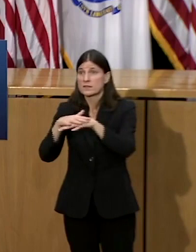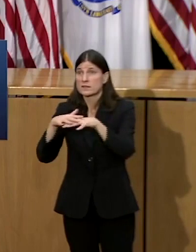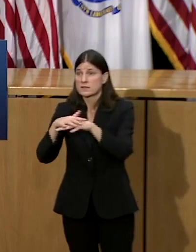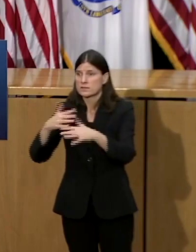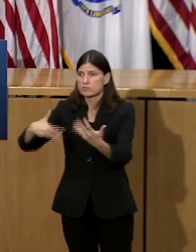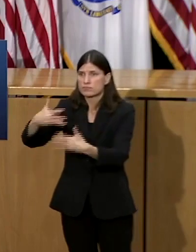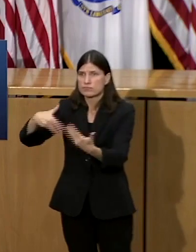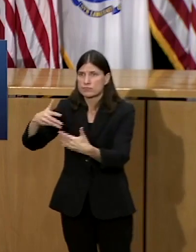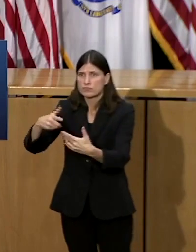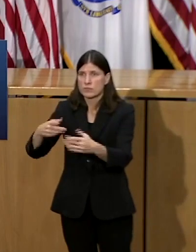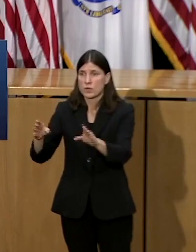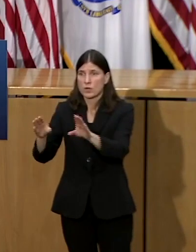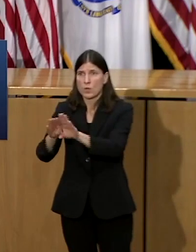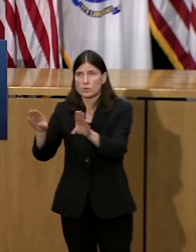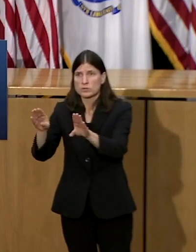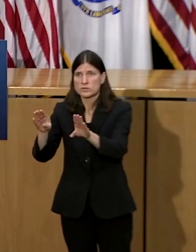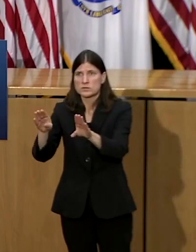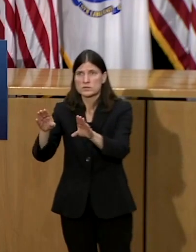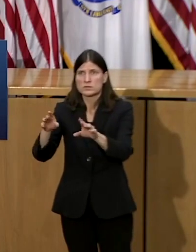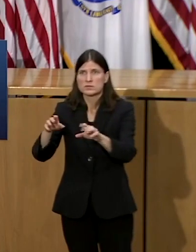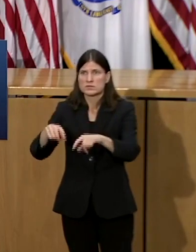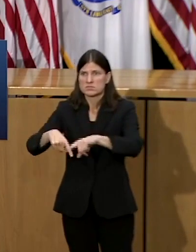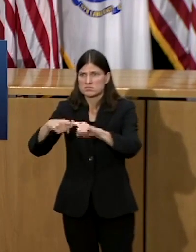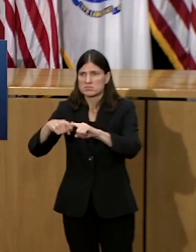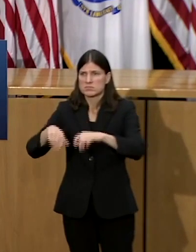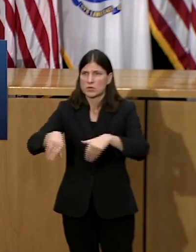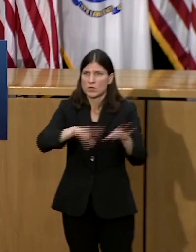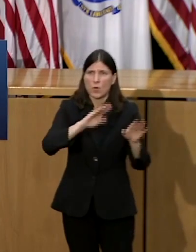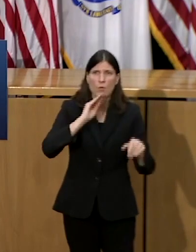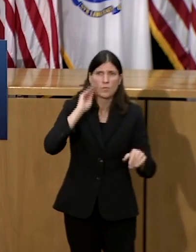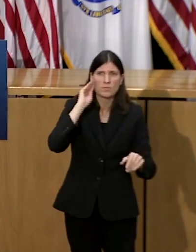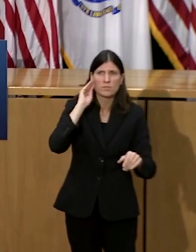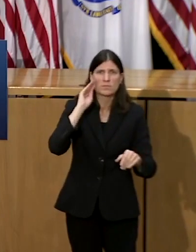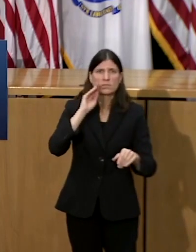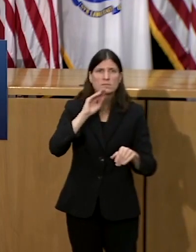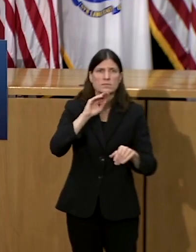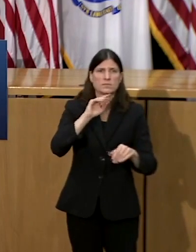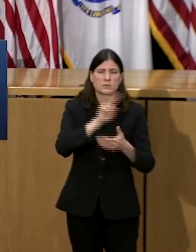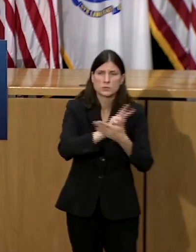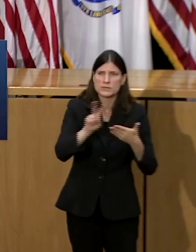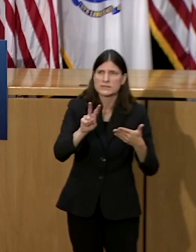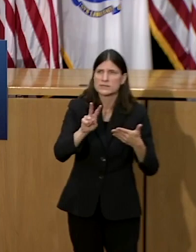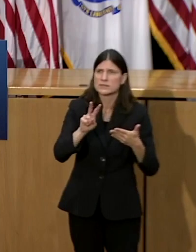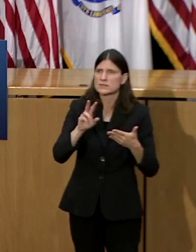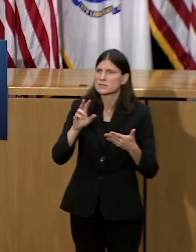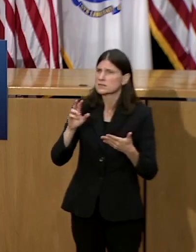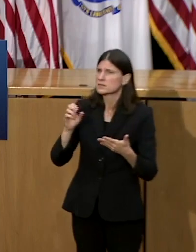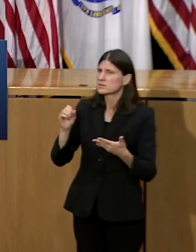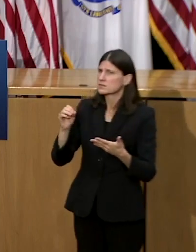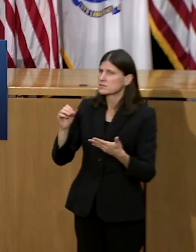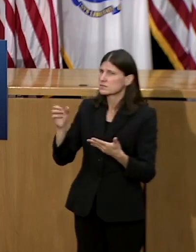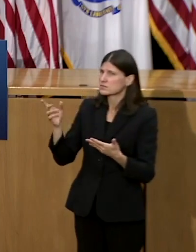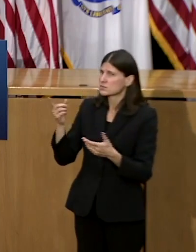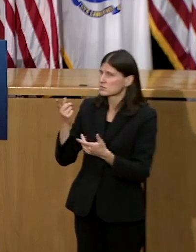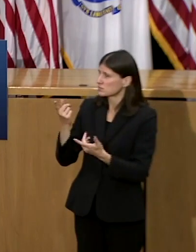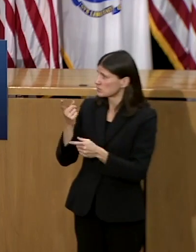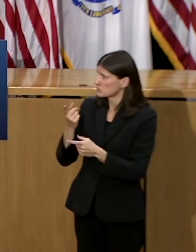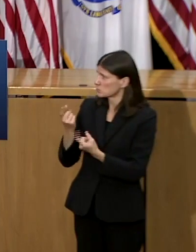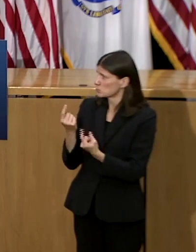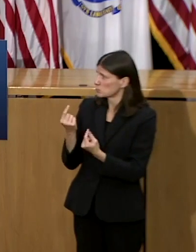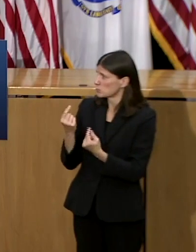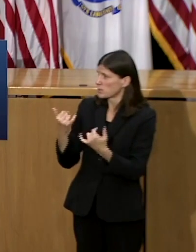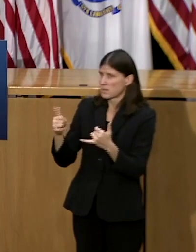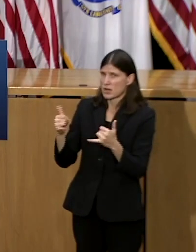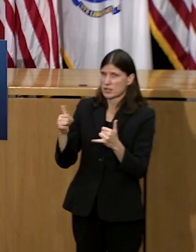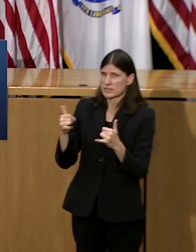they're on hybrid or whatnot, for 10 days, 14 days. Is that the right approach? So, Marblehead, I think, was